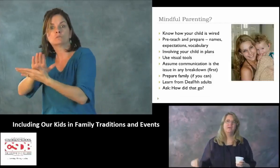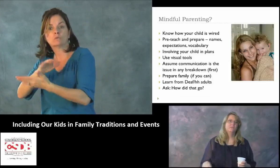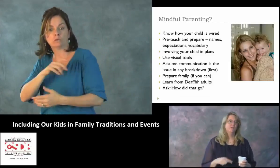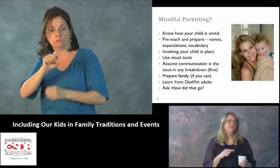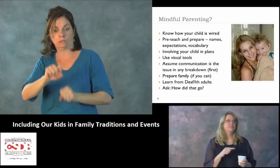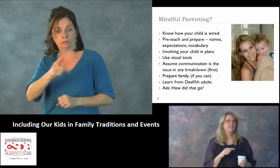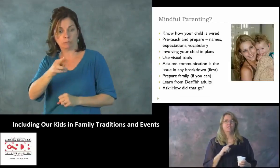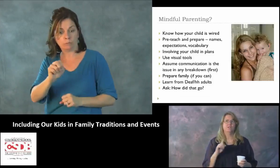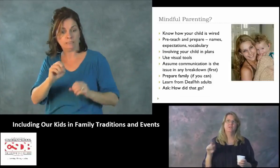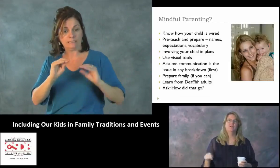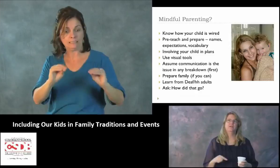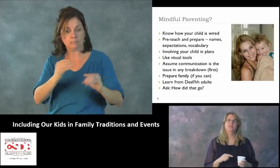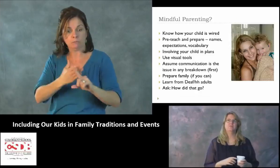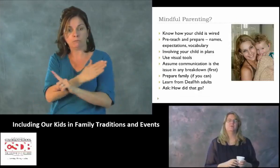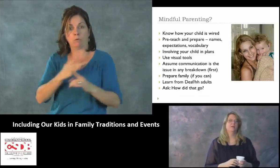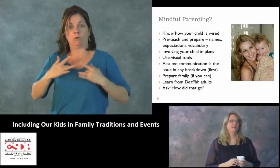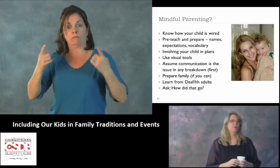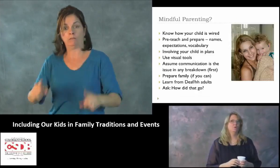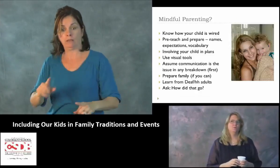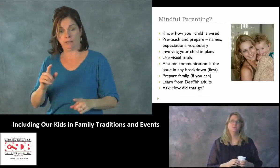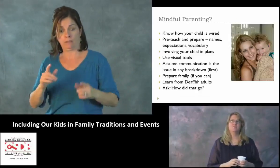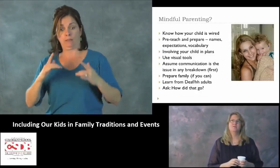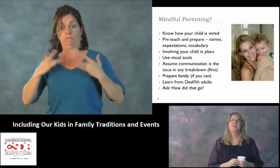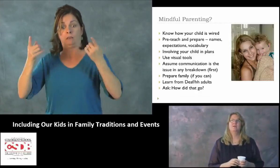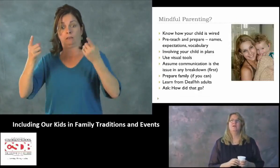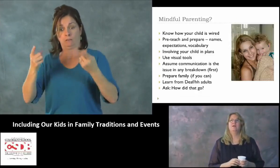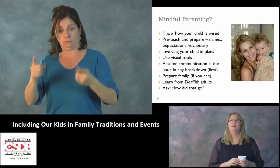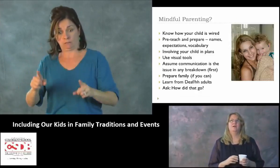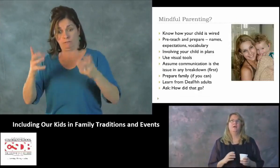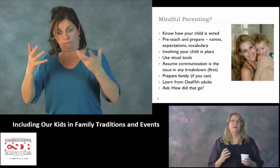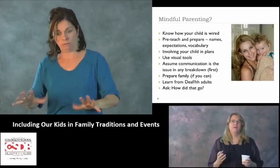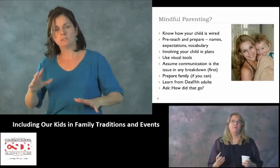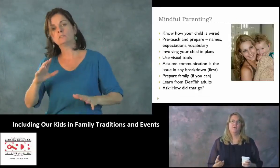going back and reteaching in case there were any holes.